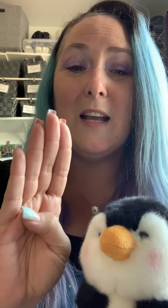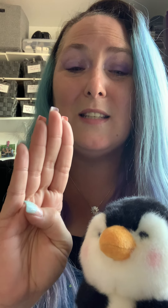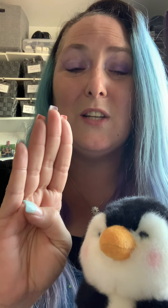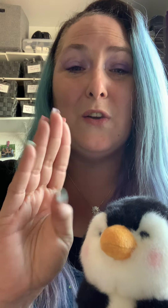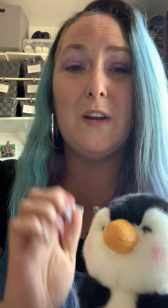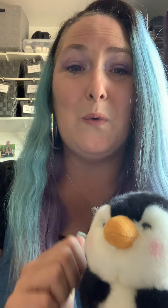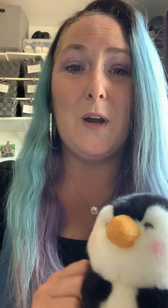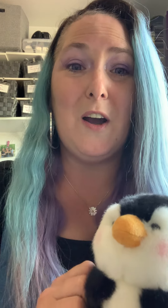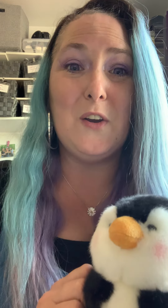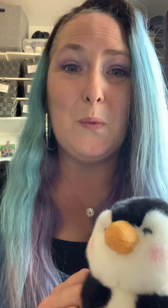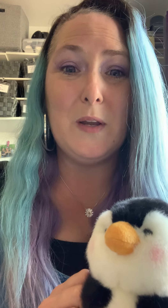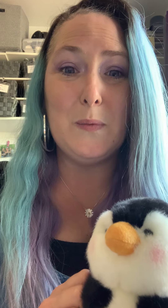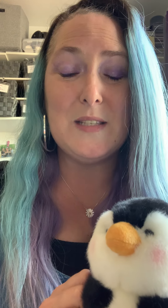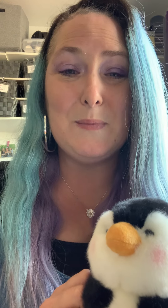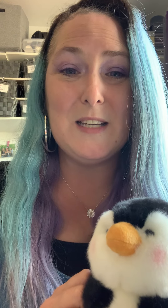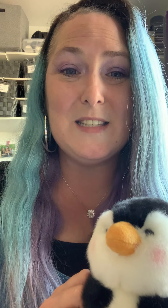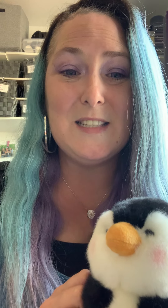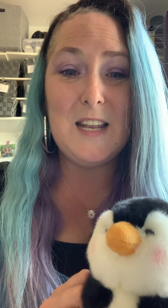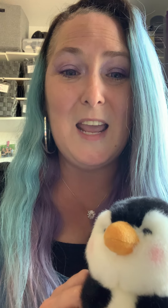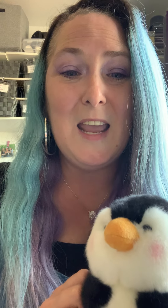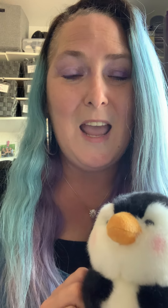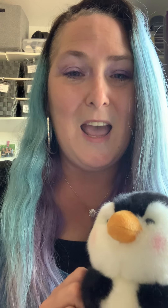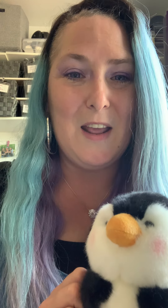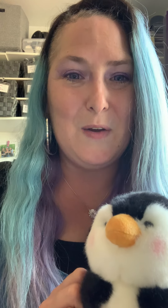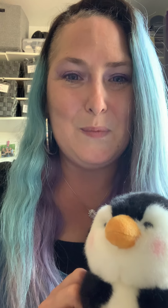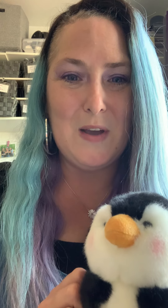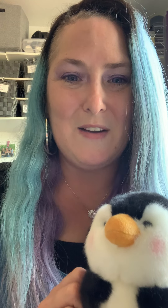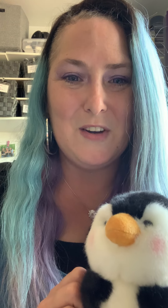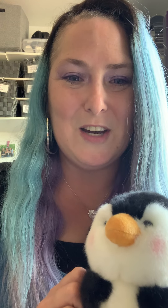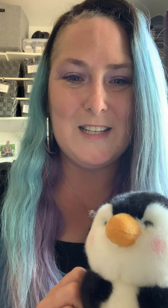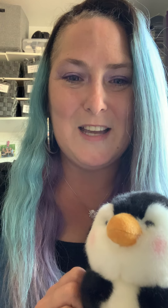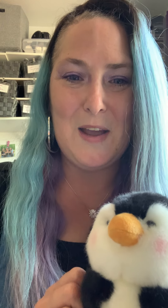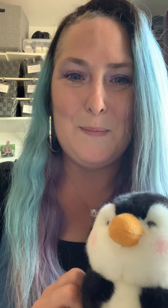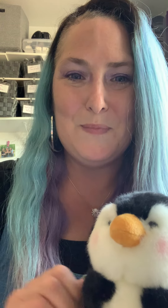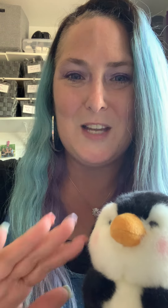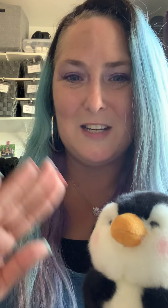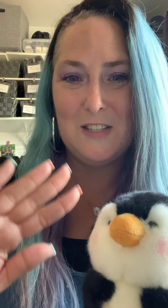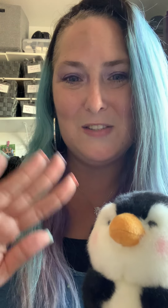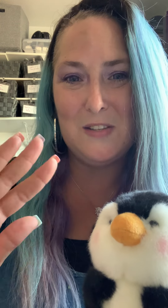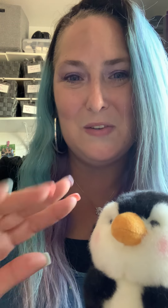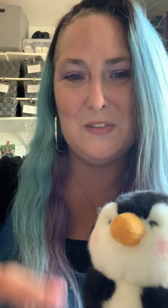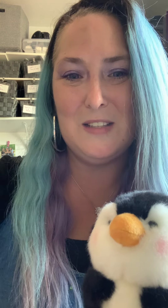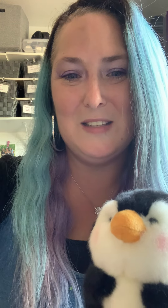Next, you're going to work on your wit and wisdom lesson today, and I hope you have a great time. Talk to you soon.